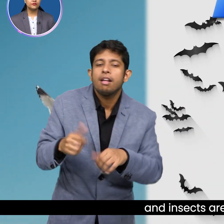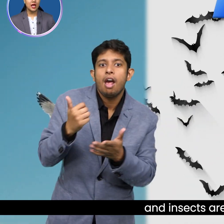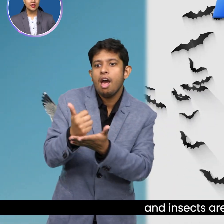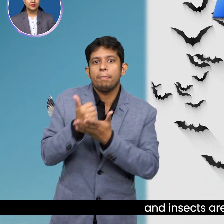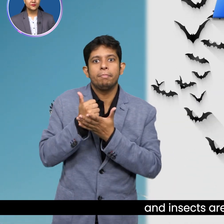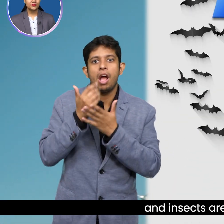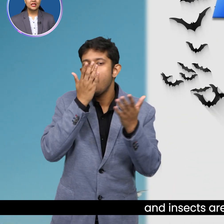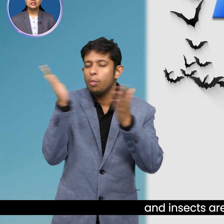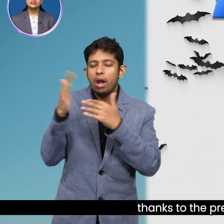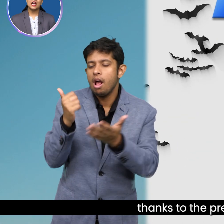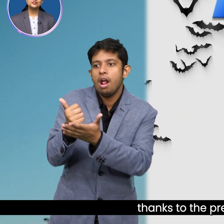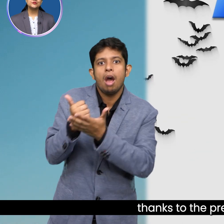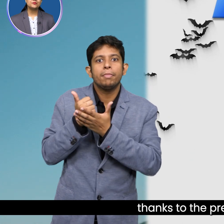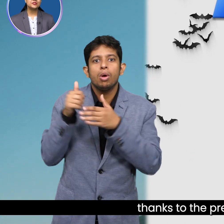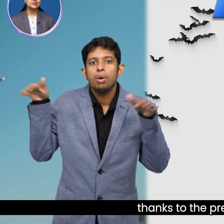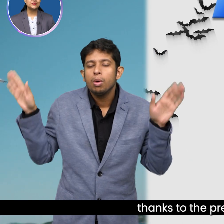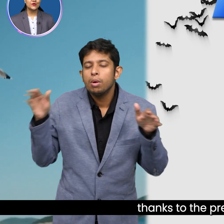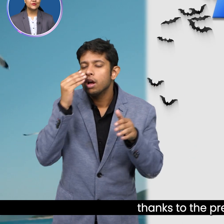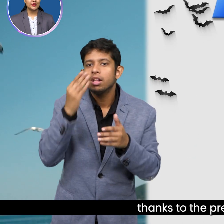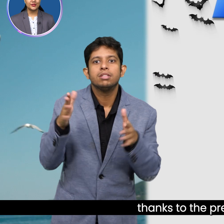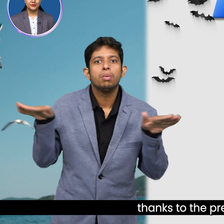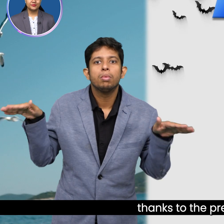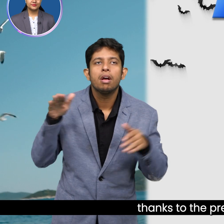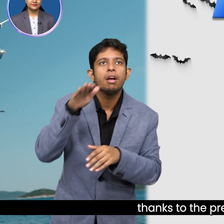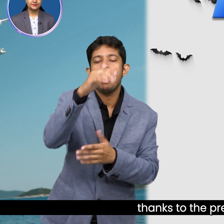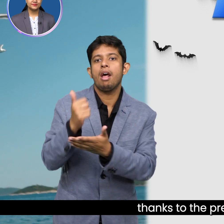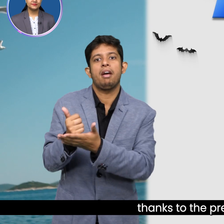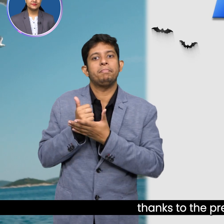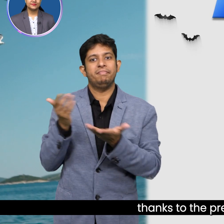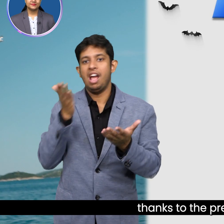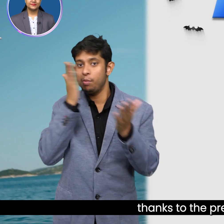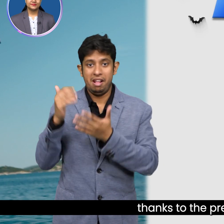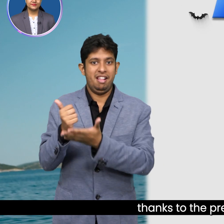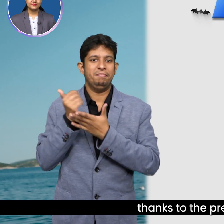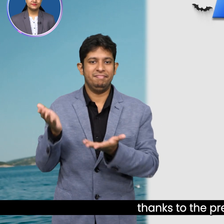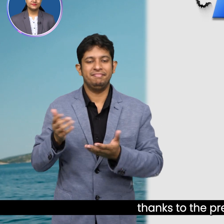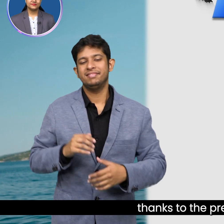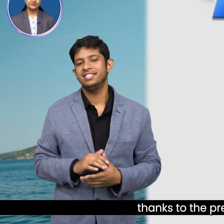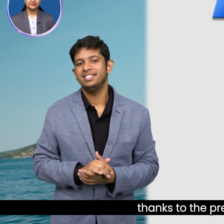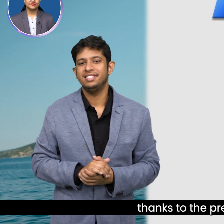to fly thanks to the presence of air.